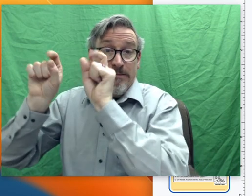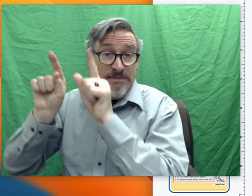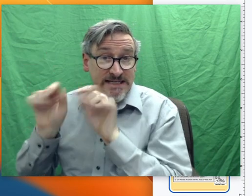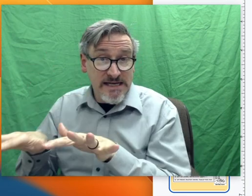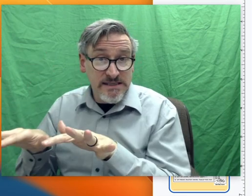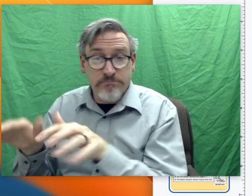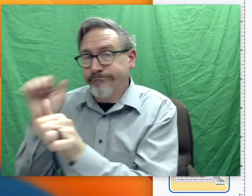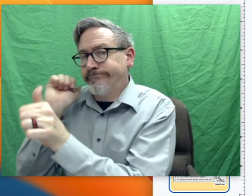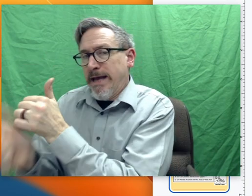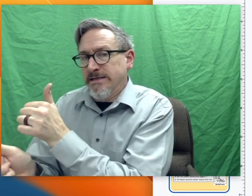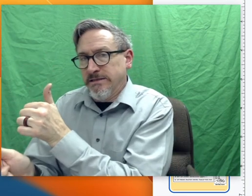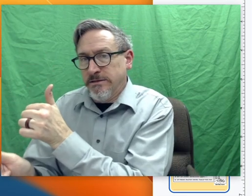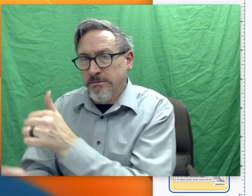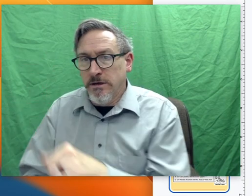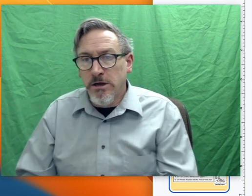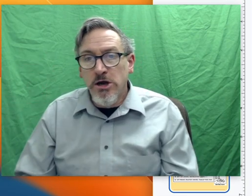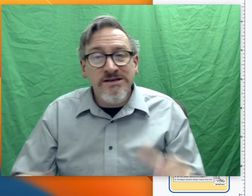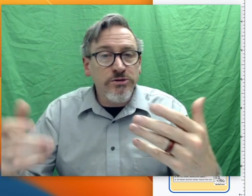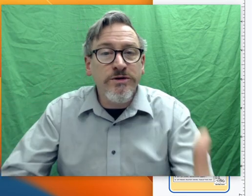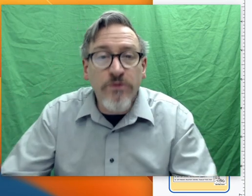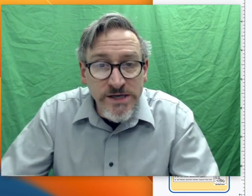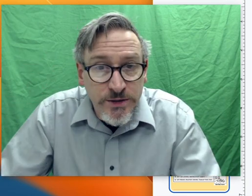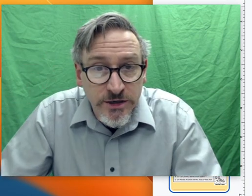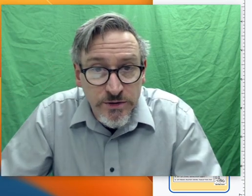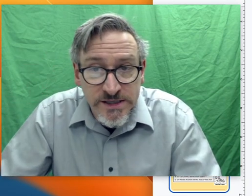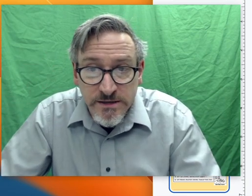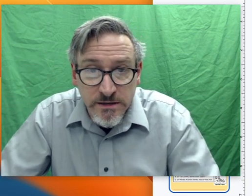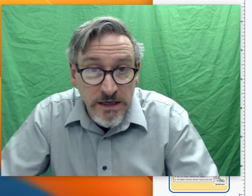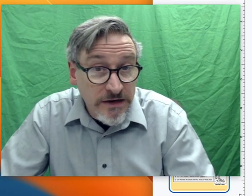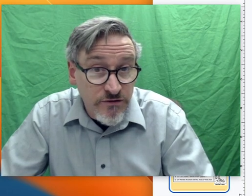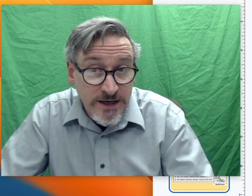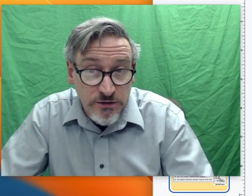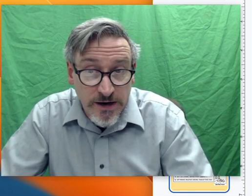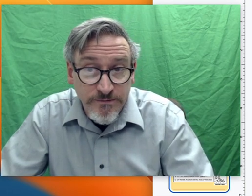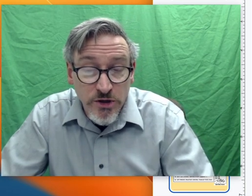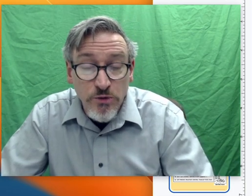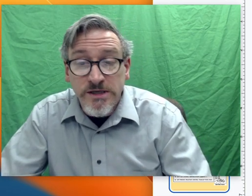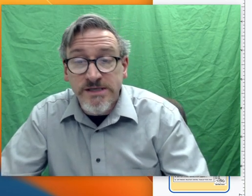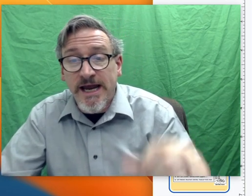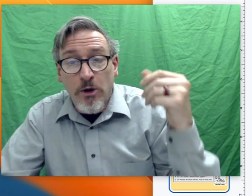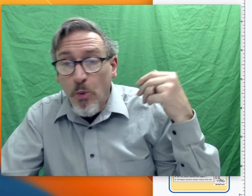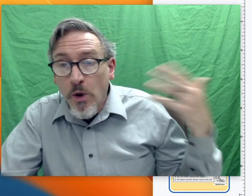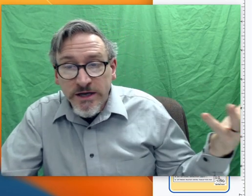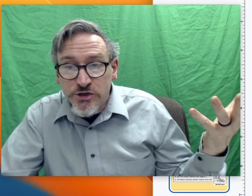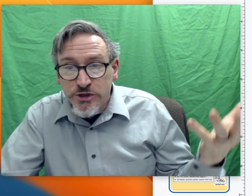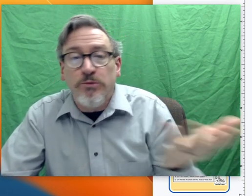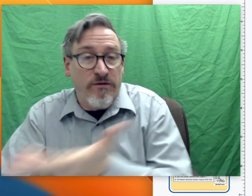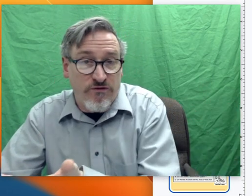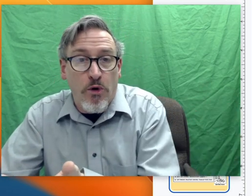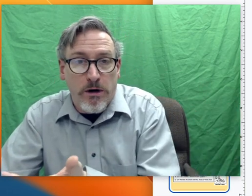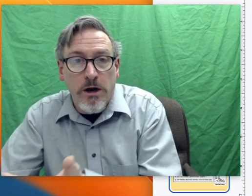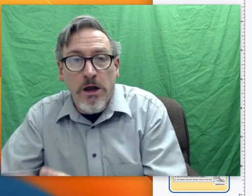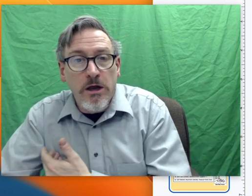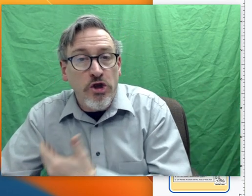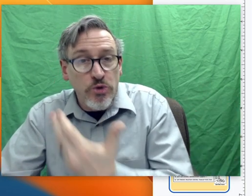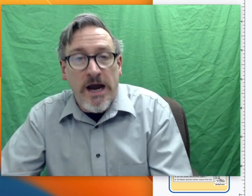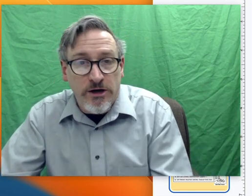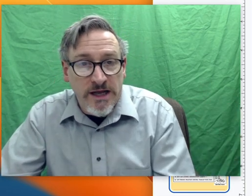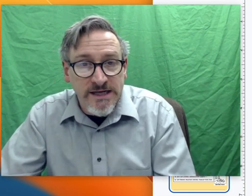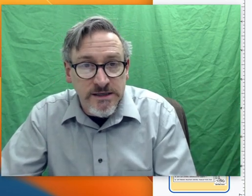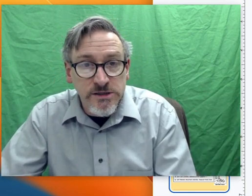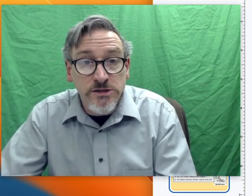take up, test, pass. So two different ways you can introduce information, right? You can say, what did you do before